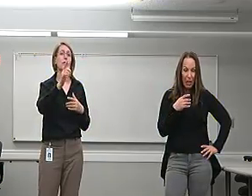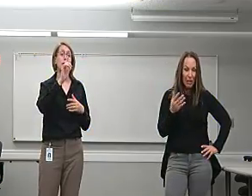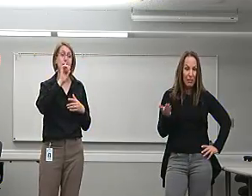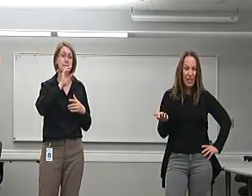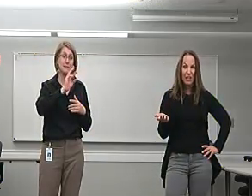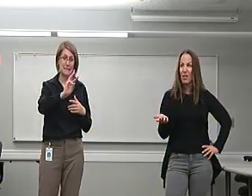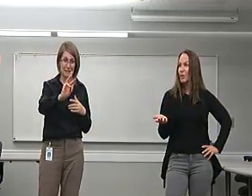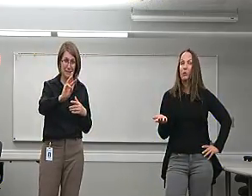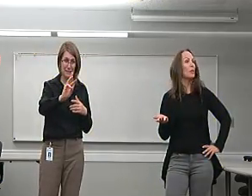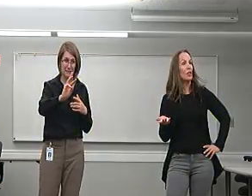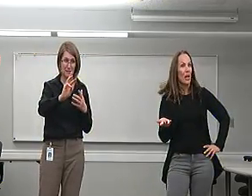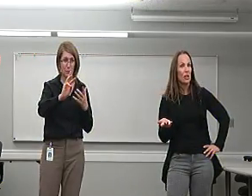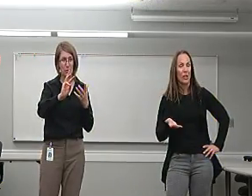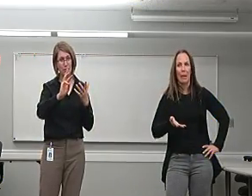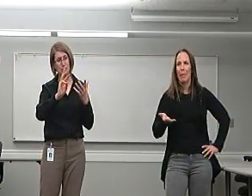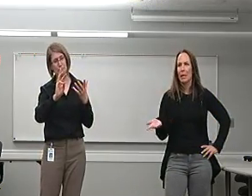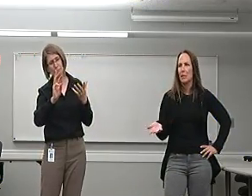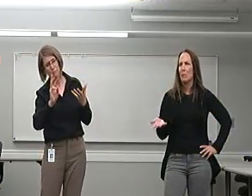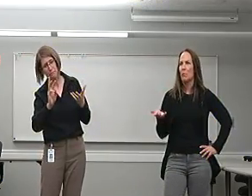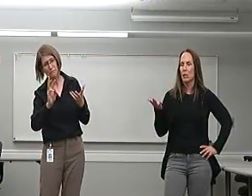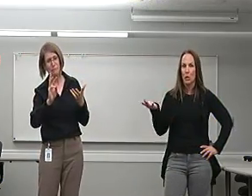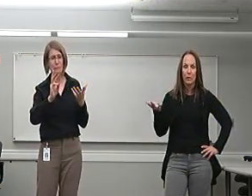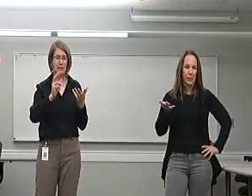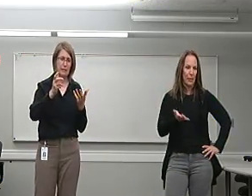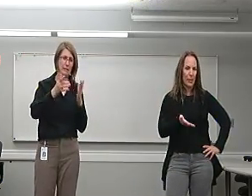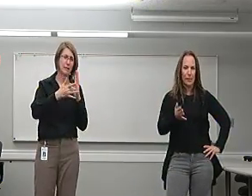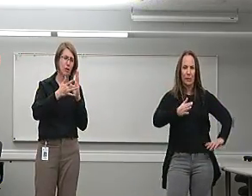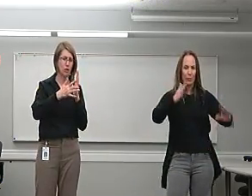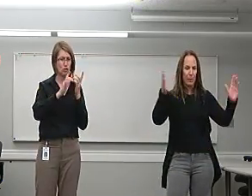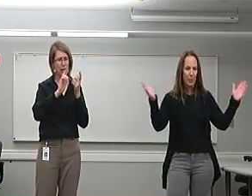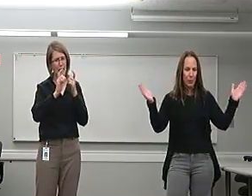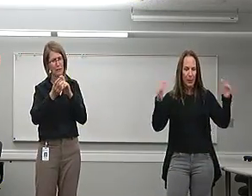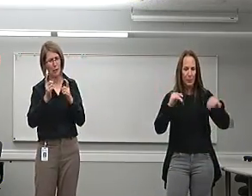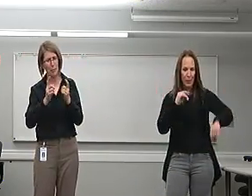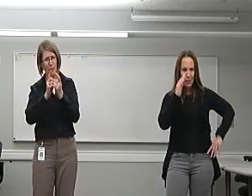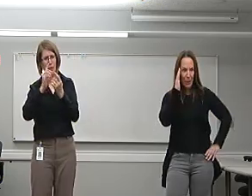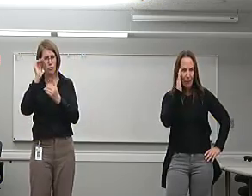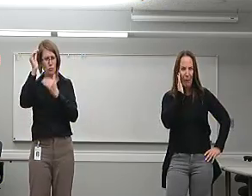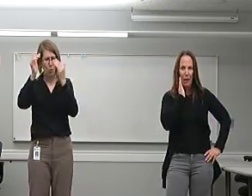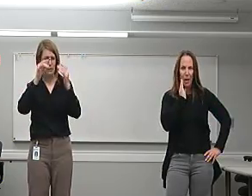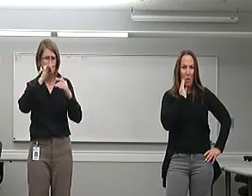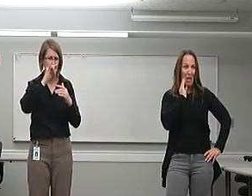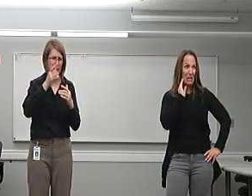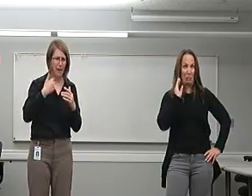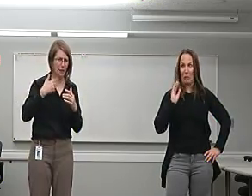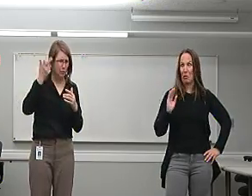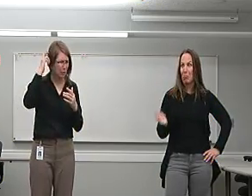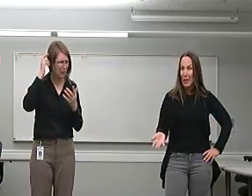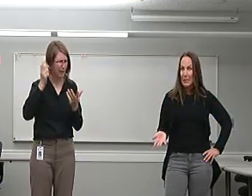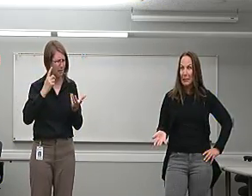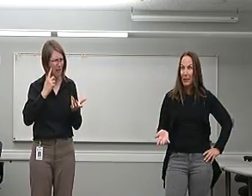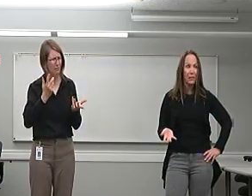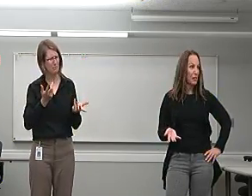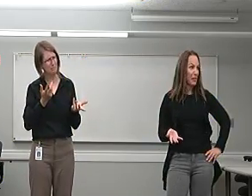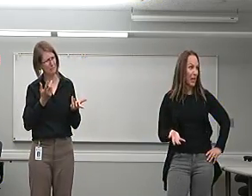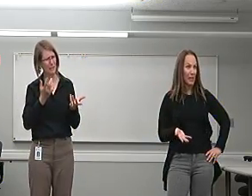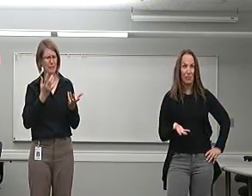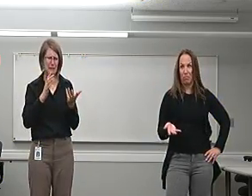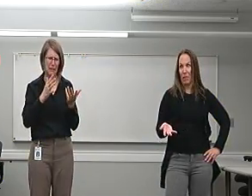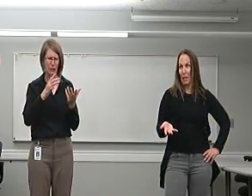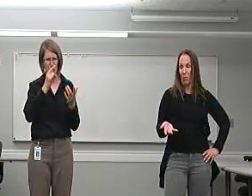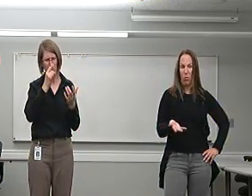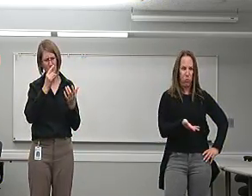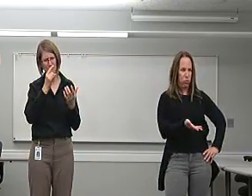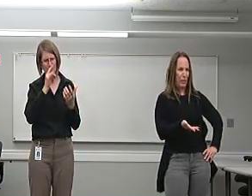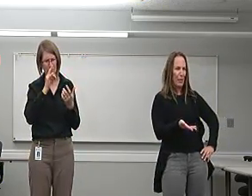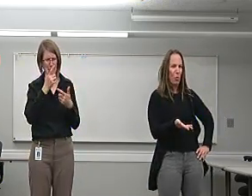is really changing. And I met some adults and kids and different people who had implants. And I'm like, that's pretty crazy. Like, this thing is like, Leah,